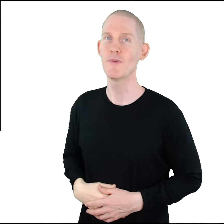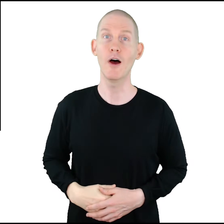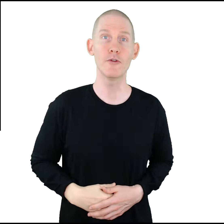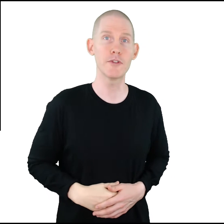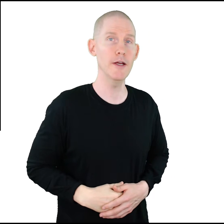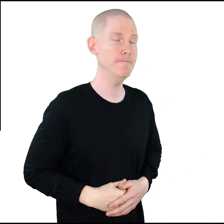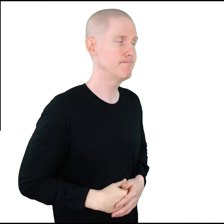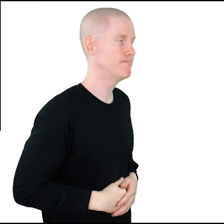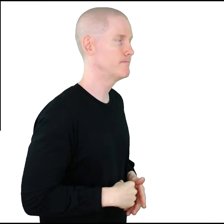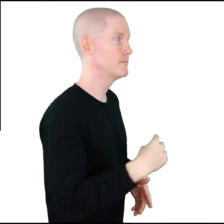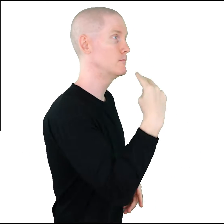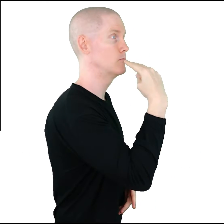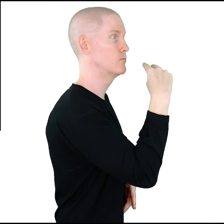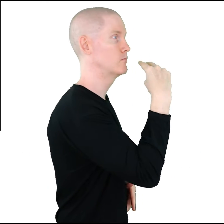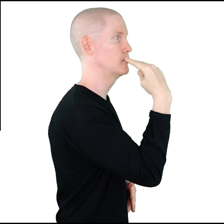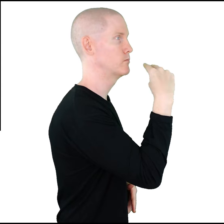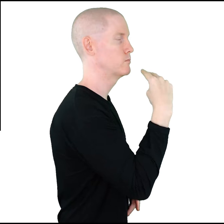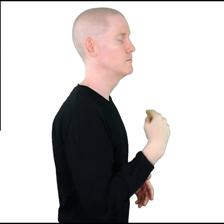Other side.